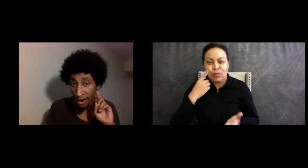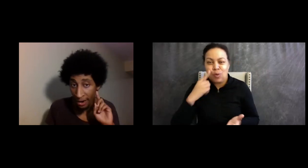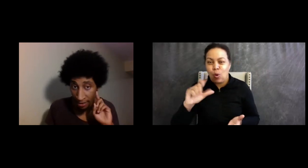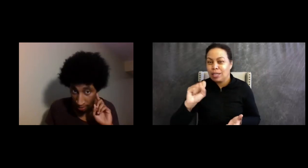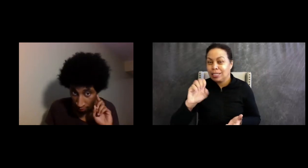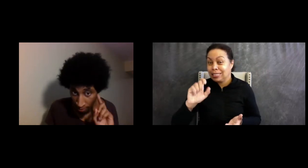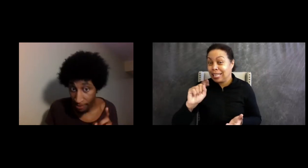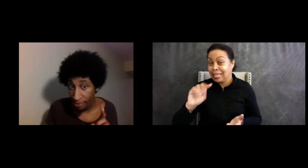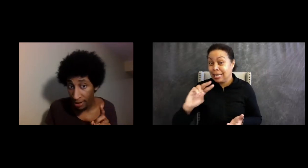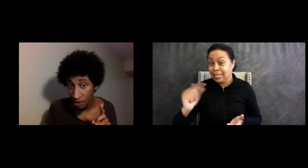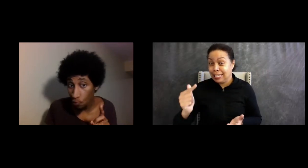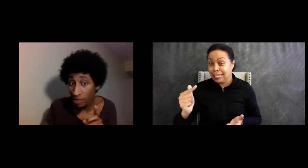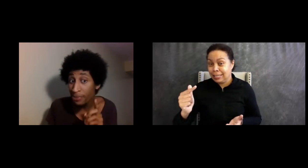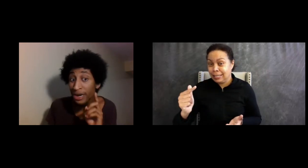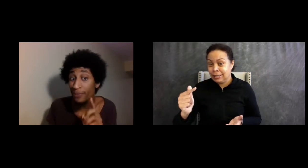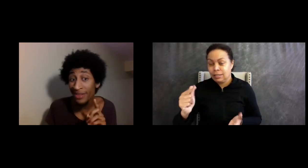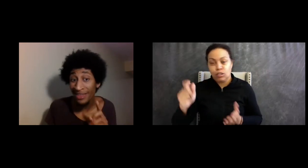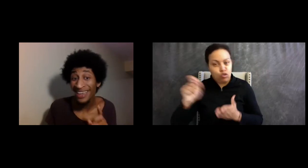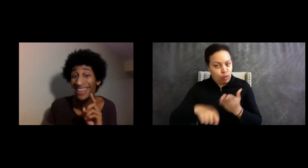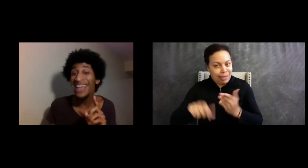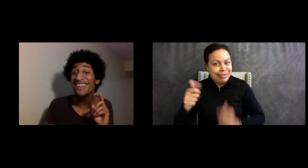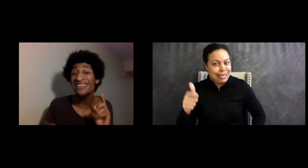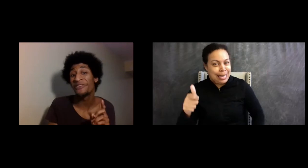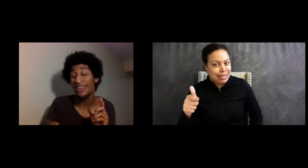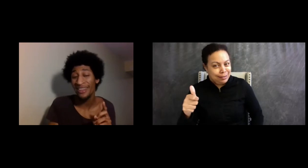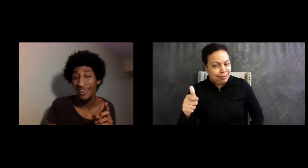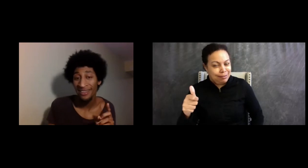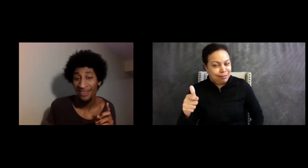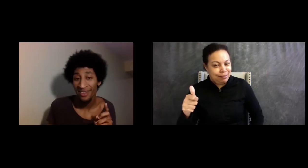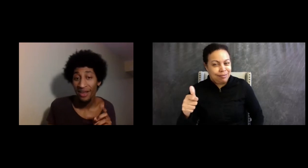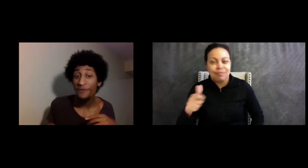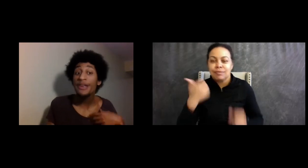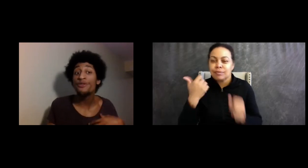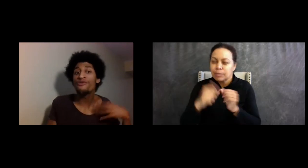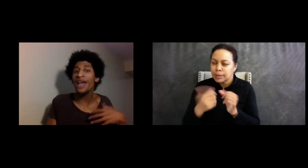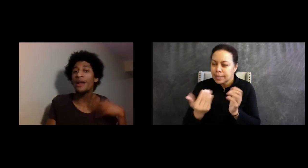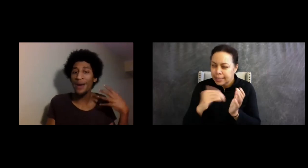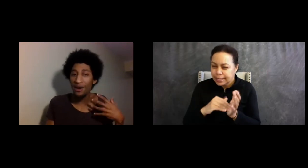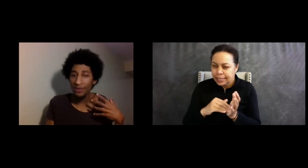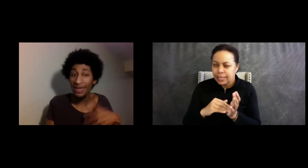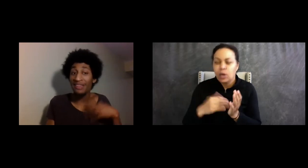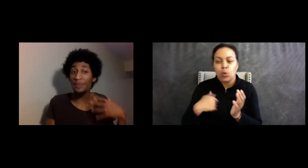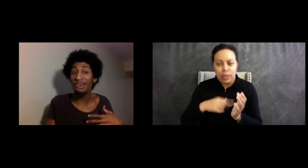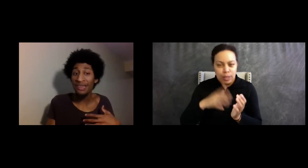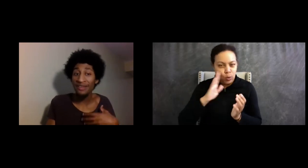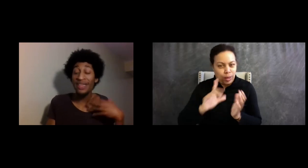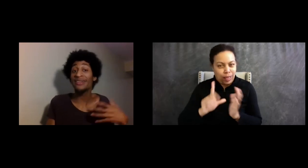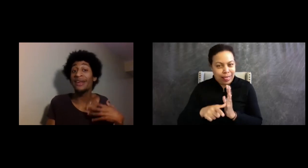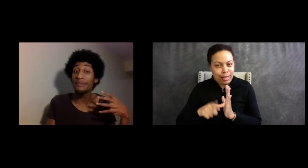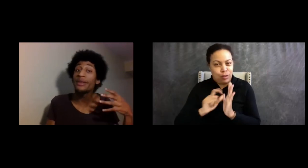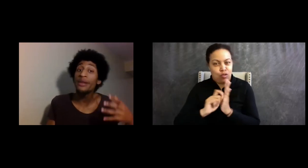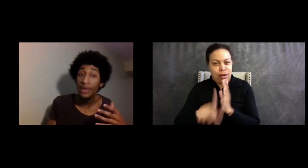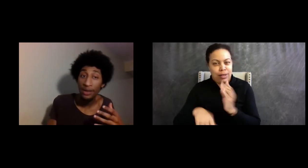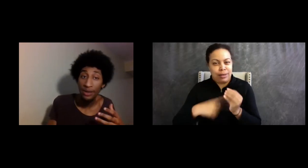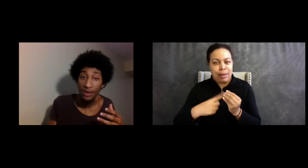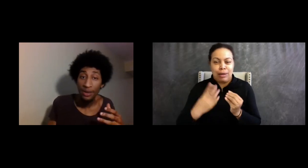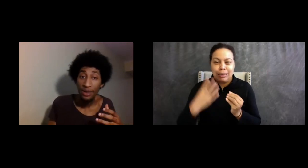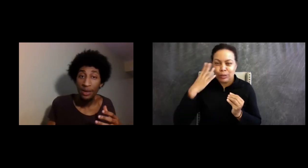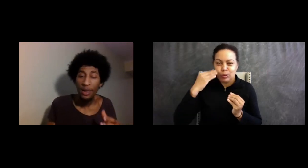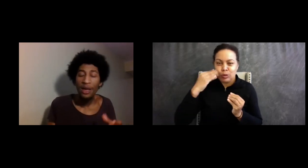you are remembering what the purpose and the intention for this is, for us to write about an experience of